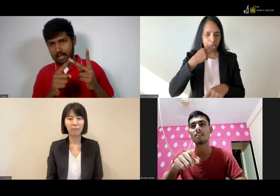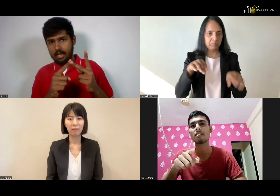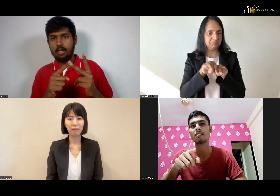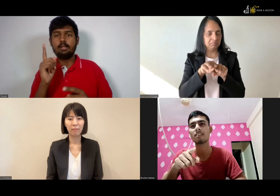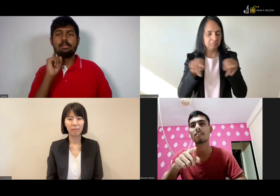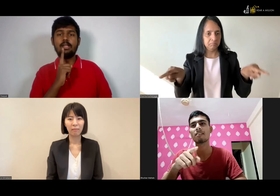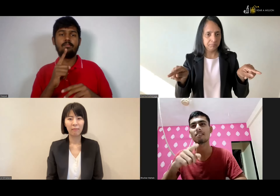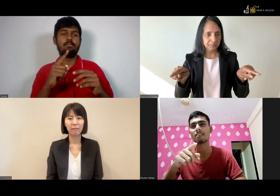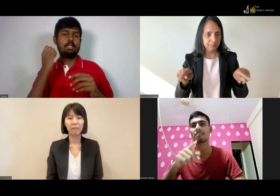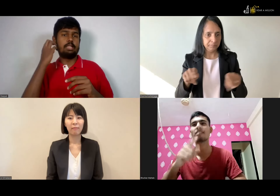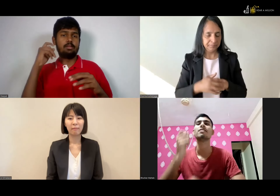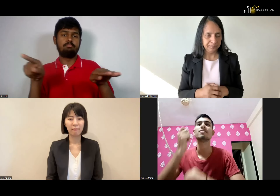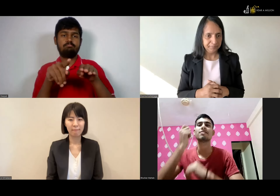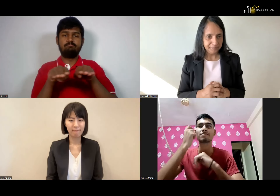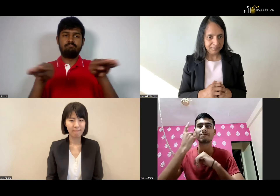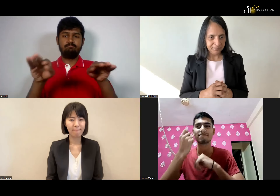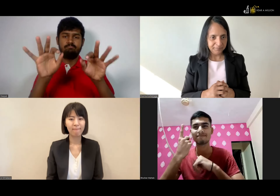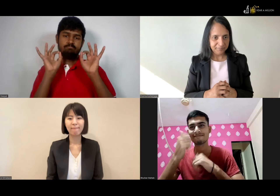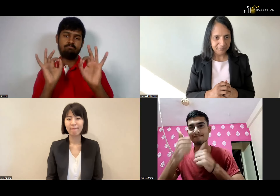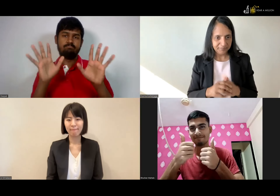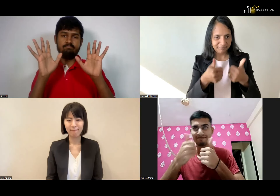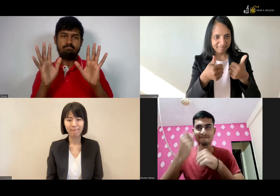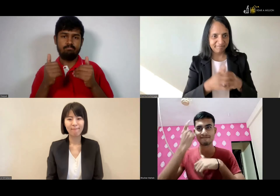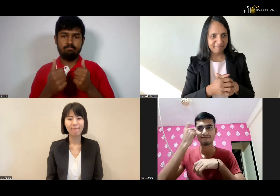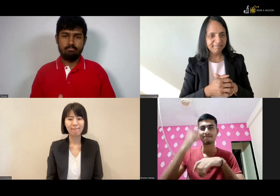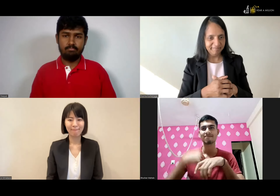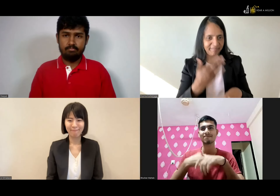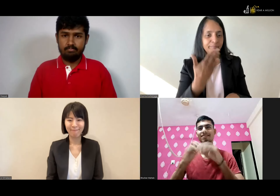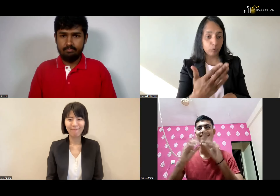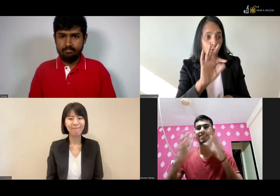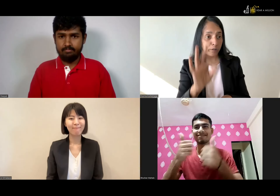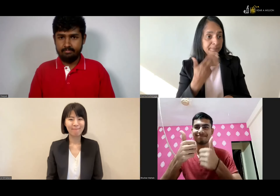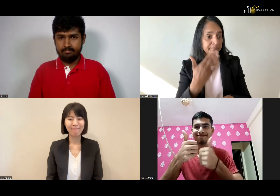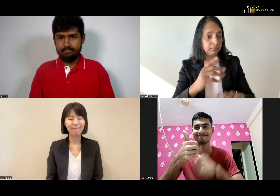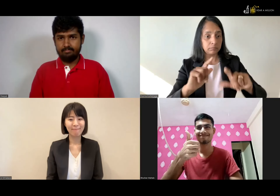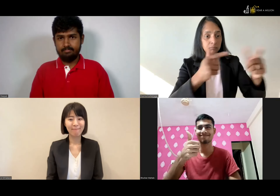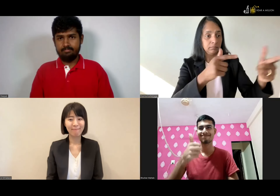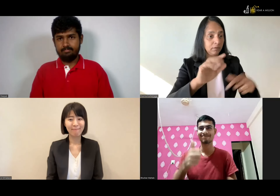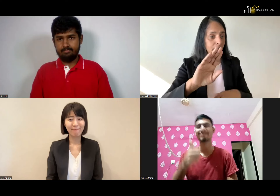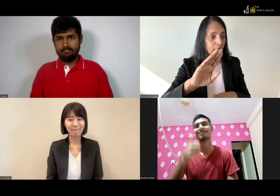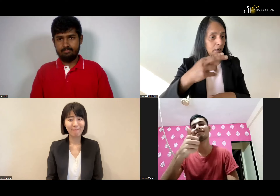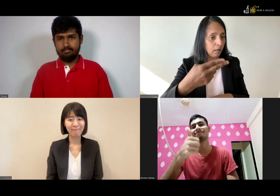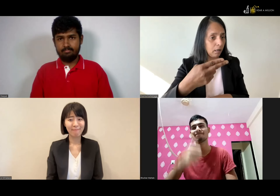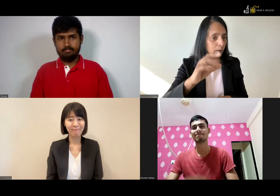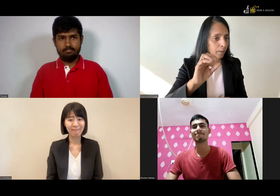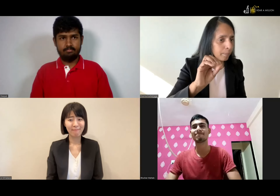they need to provide the interpreter, they need to treat the deaf person at par with the hearing person.